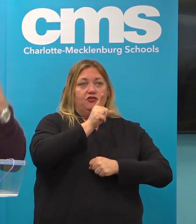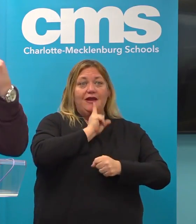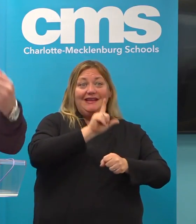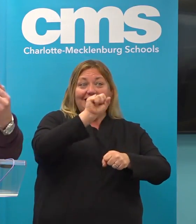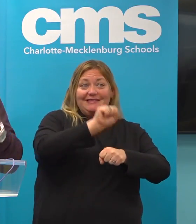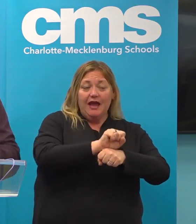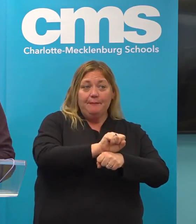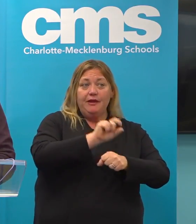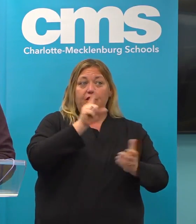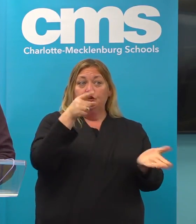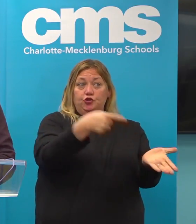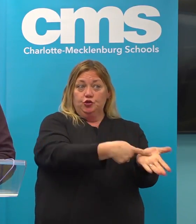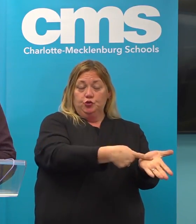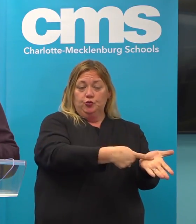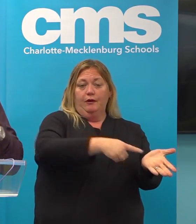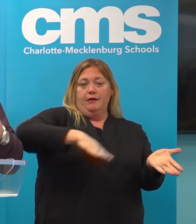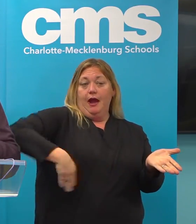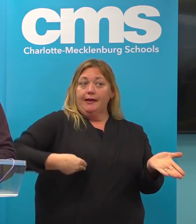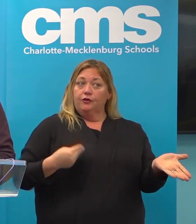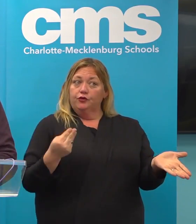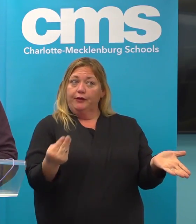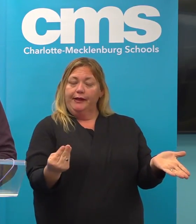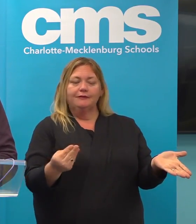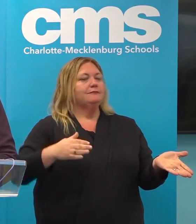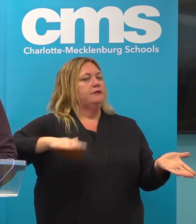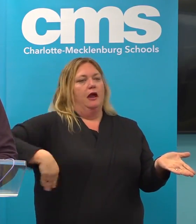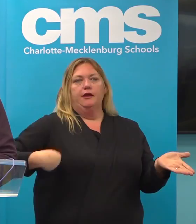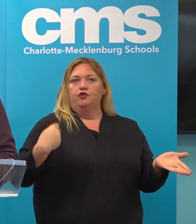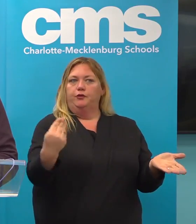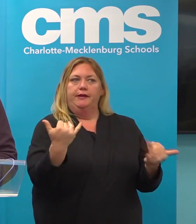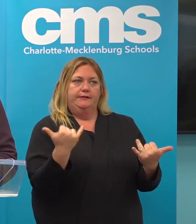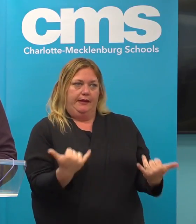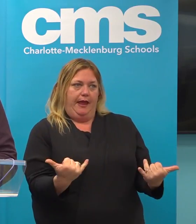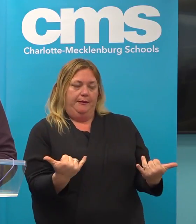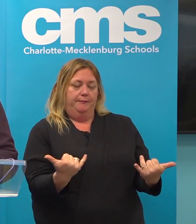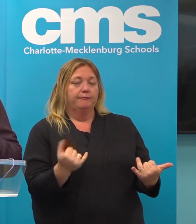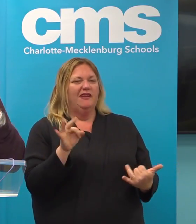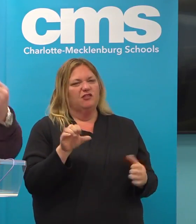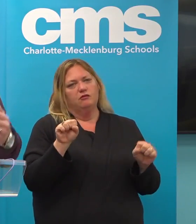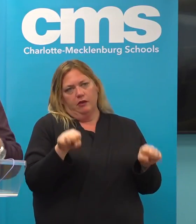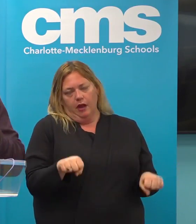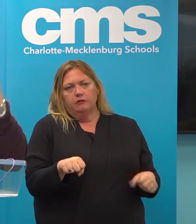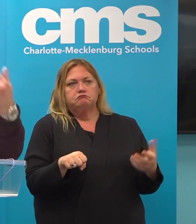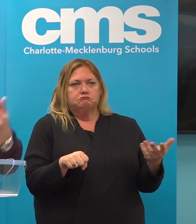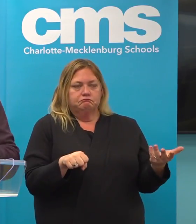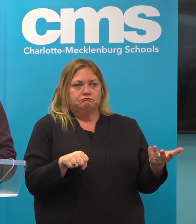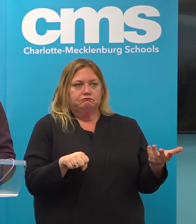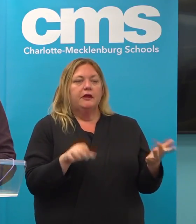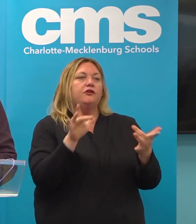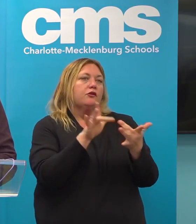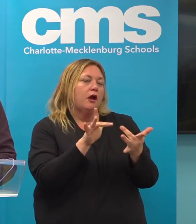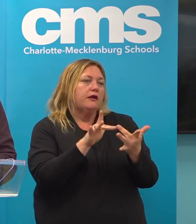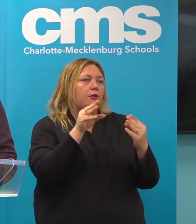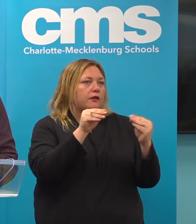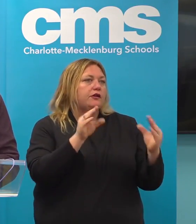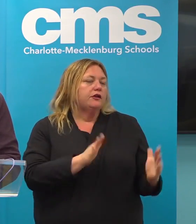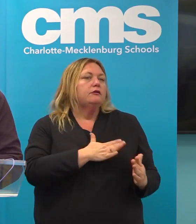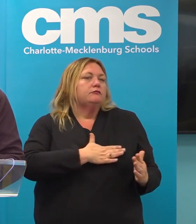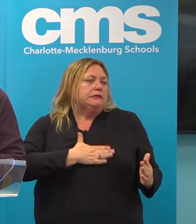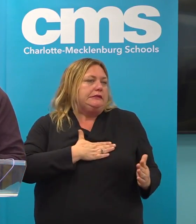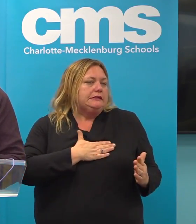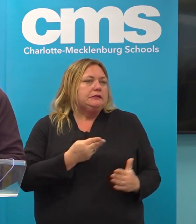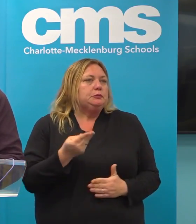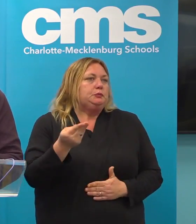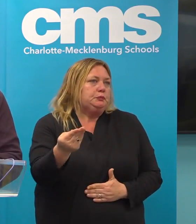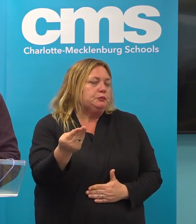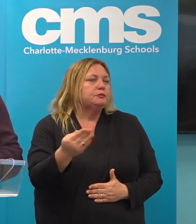due but not turned in. You do not need to turn that in today, although if you can and you are in contact with your teachers, please feel free